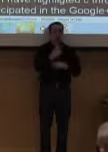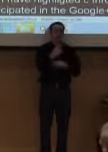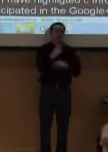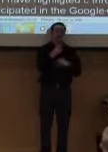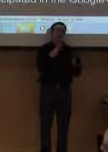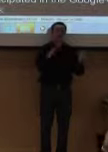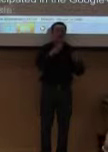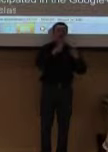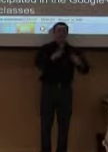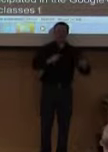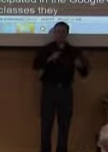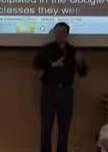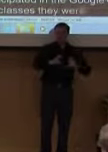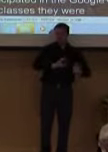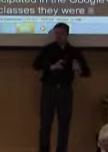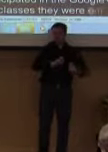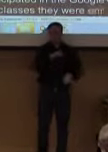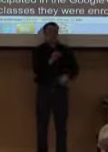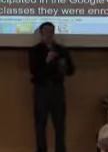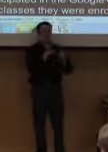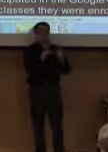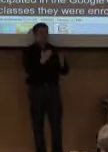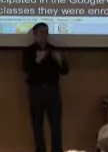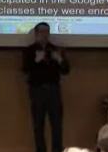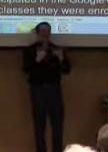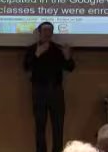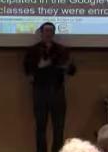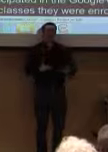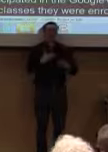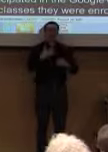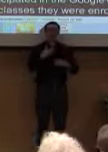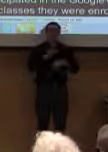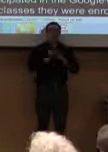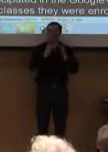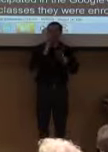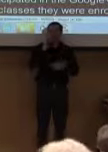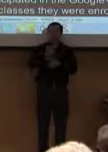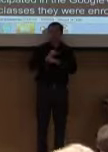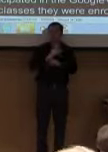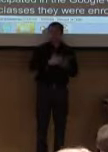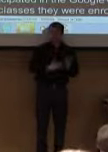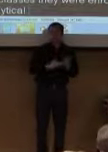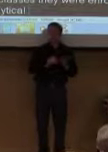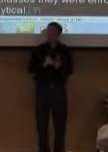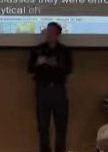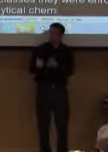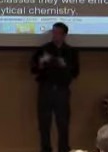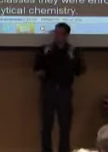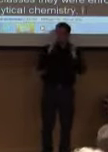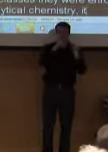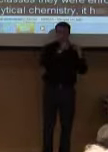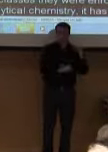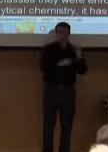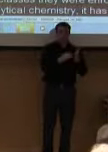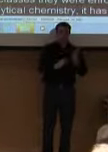Chemistry. This is a class that has a very heavy online homework component. So often when I've tutored these students